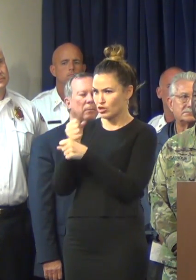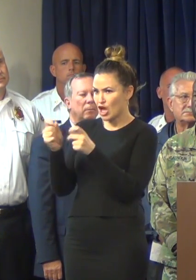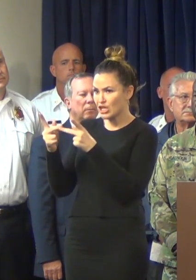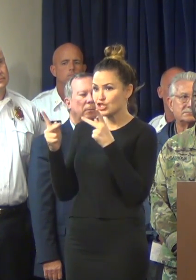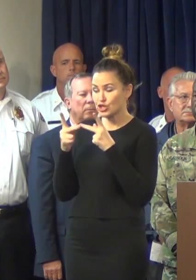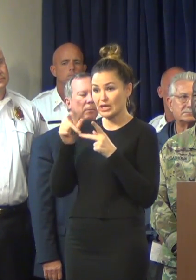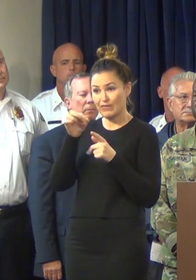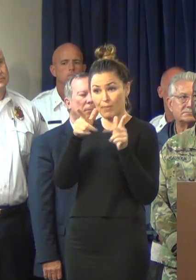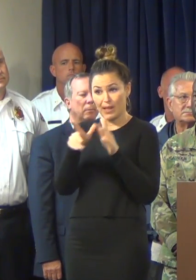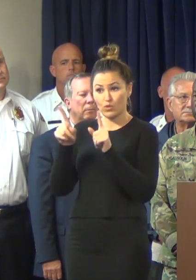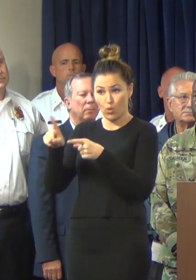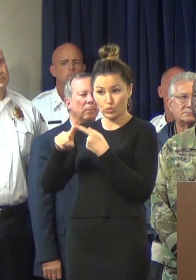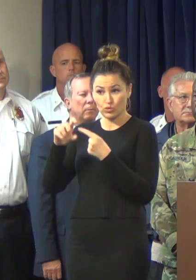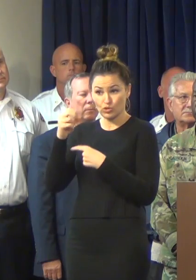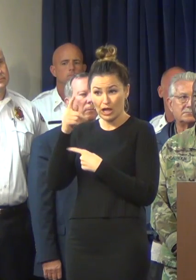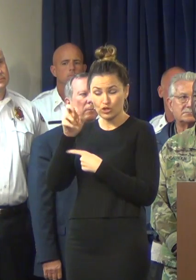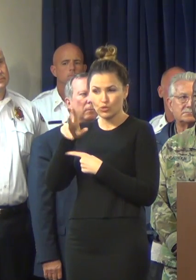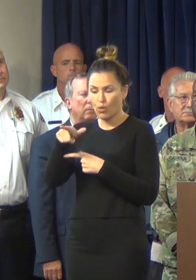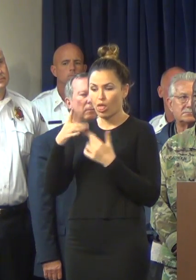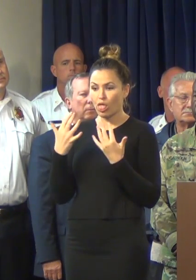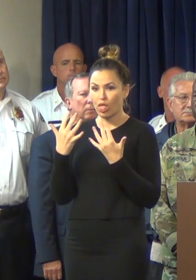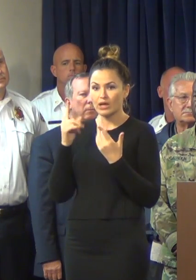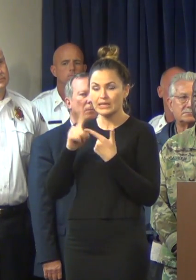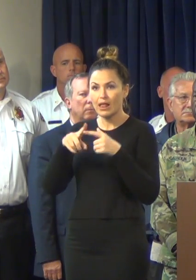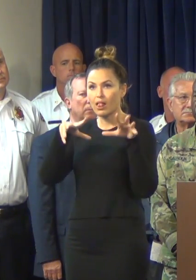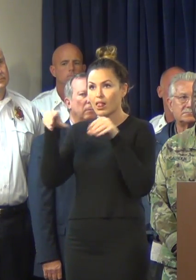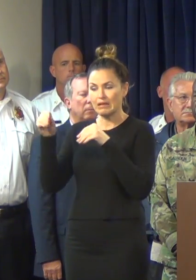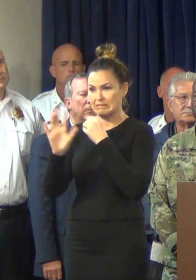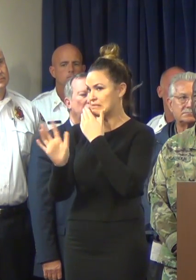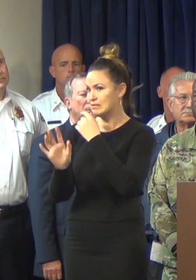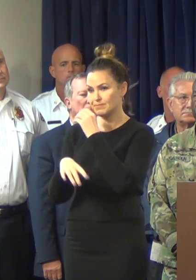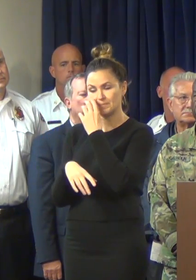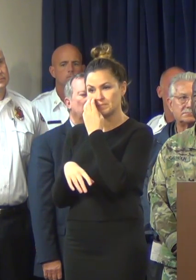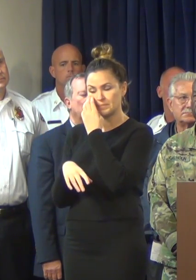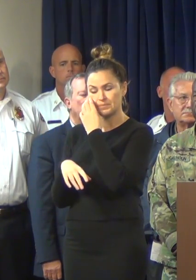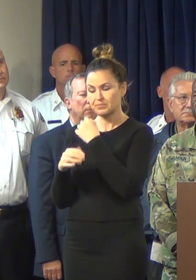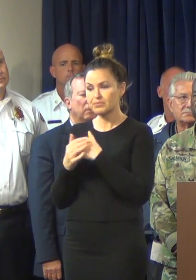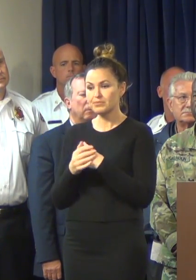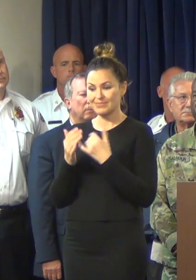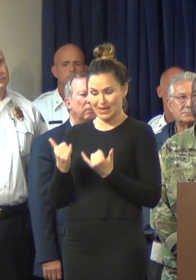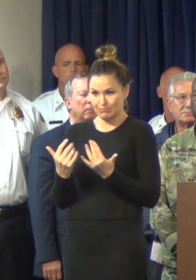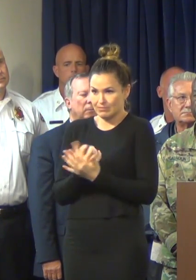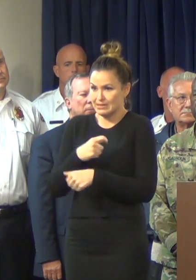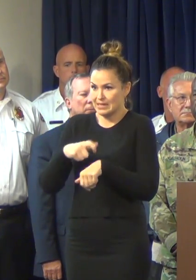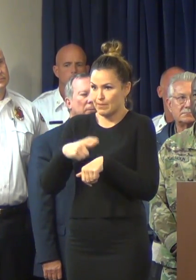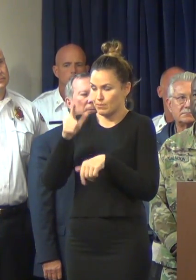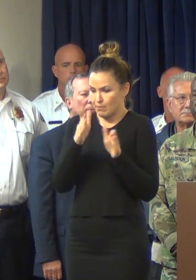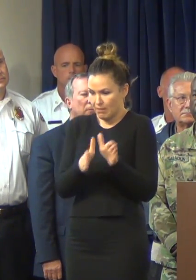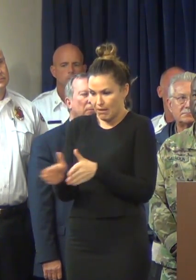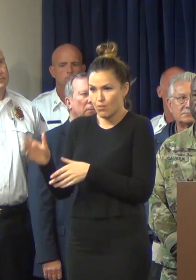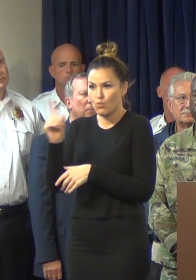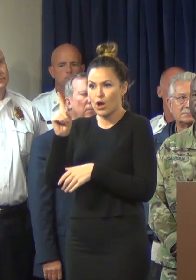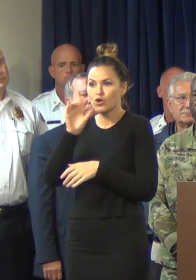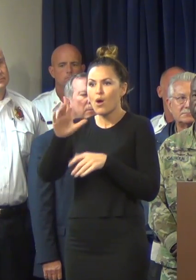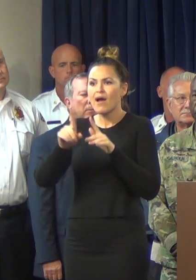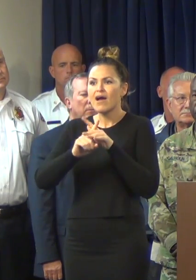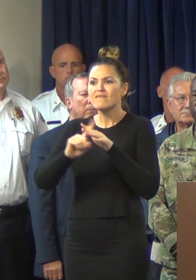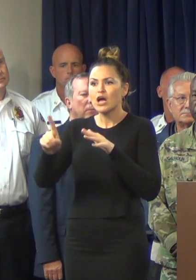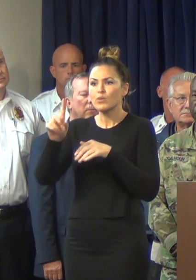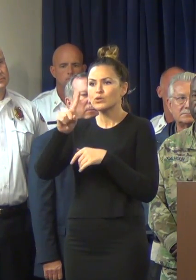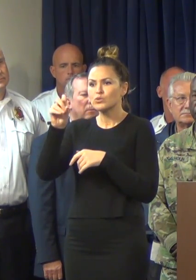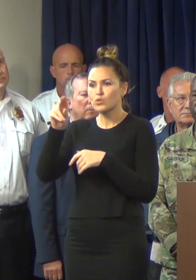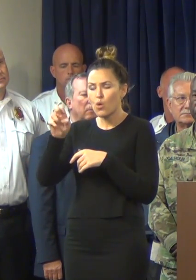think you're going to use a shelter. Don't wait until you lose power. Now is the time to know your evacuation zone. Don't wait